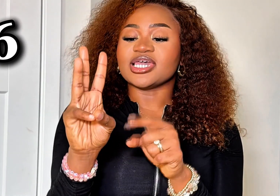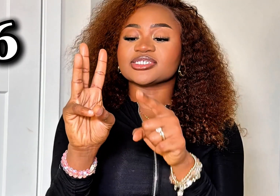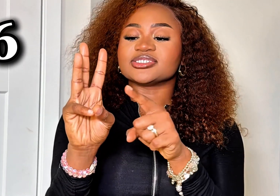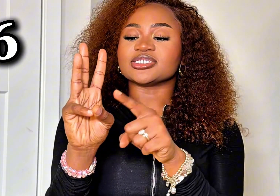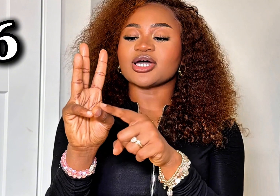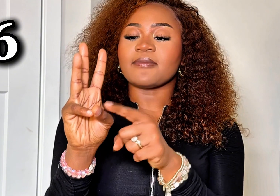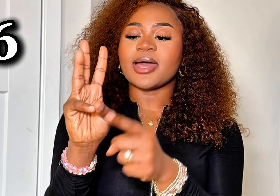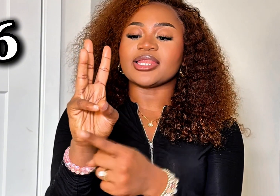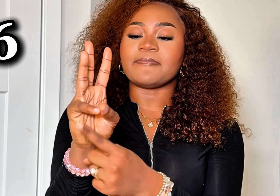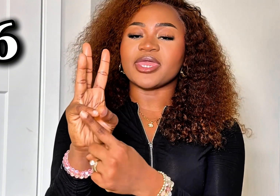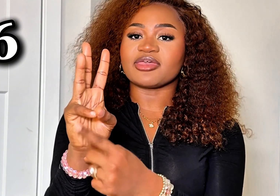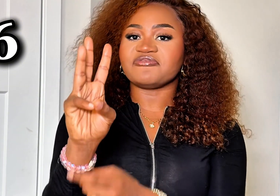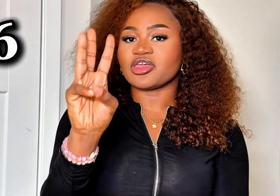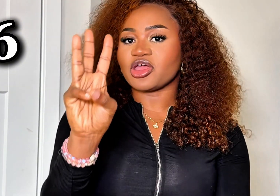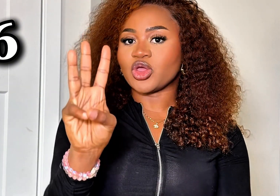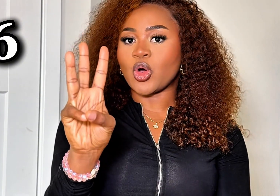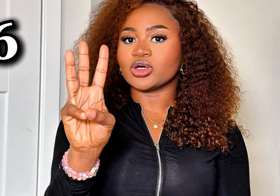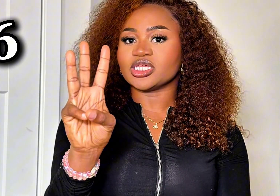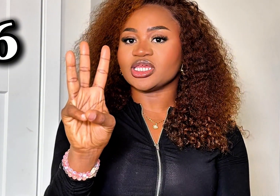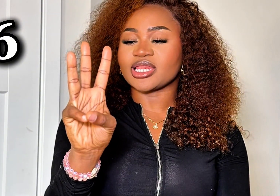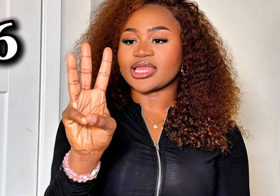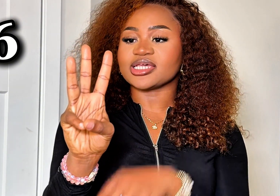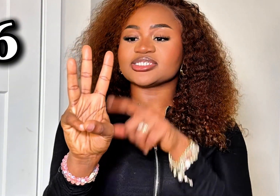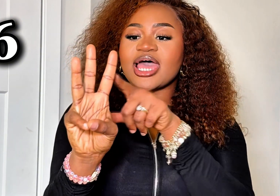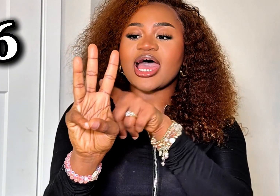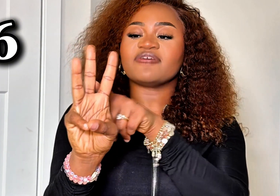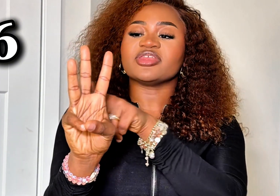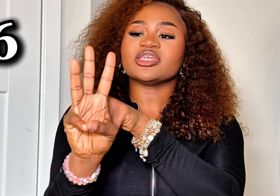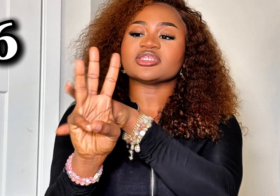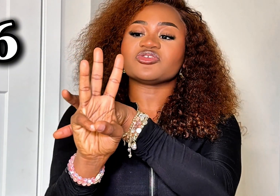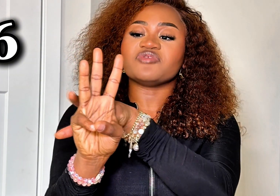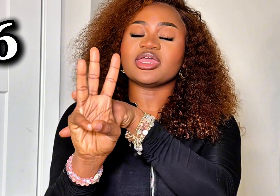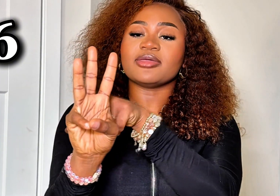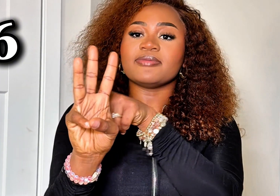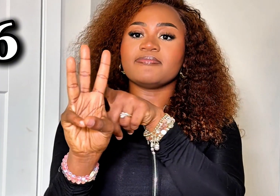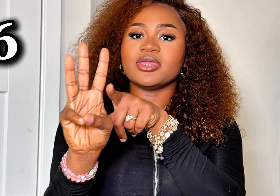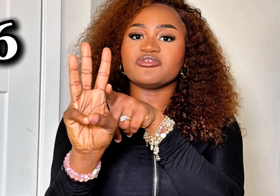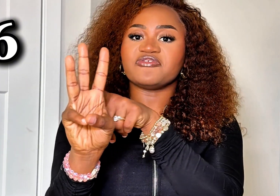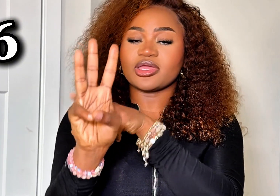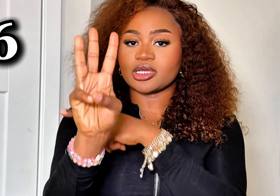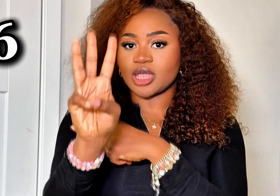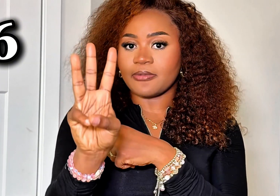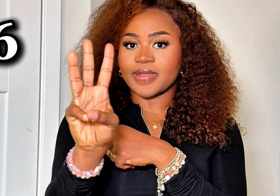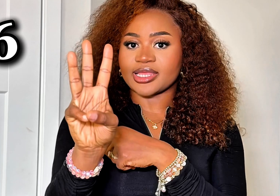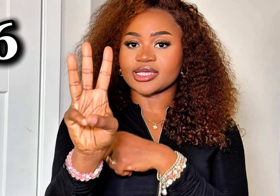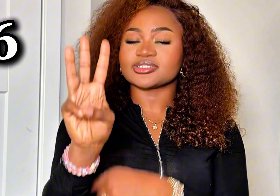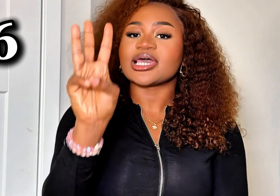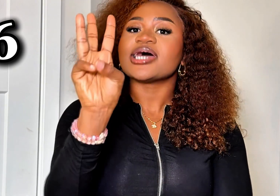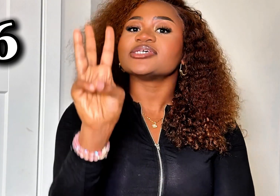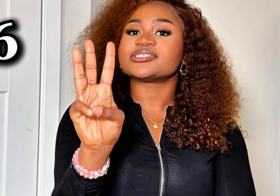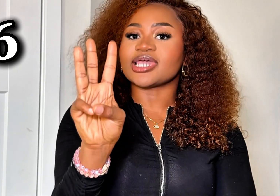6, the thumb and the pinky finger, you're holding it like this, having the 3 middle fingers up like this.